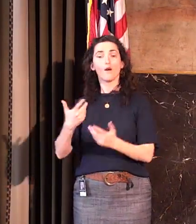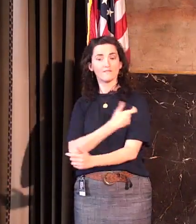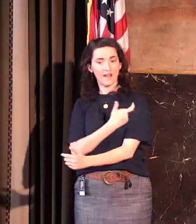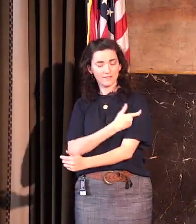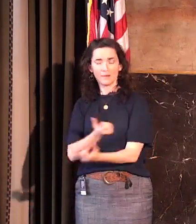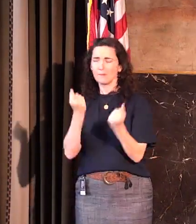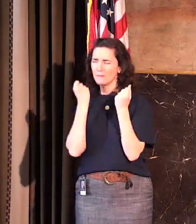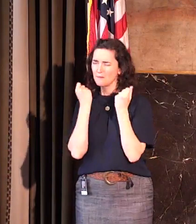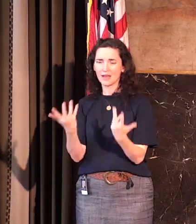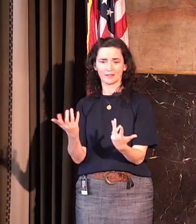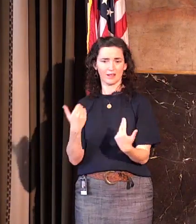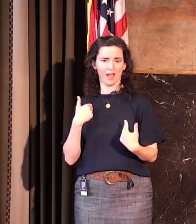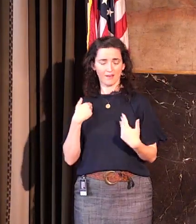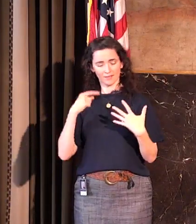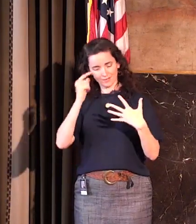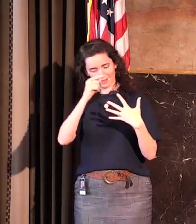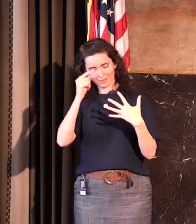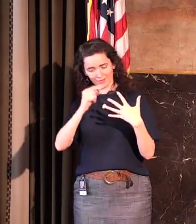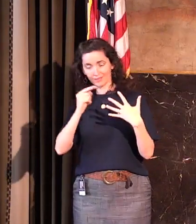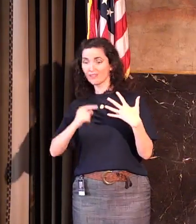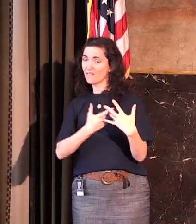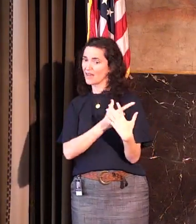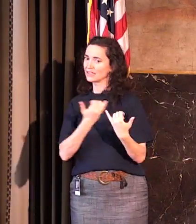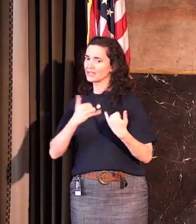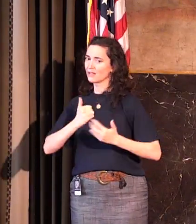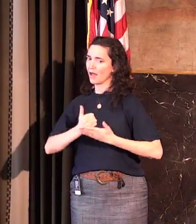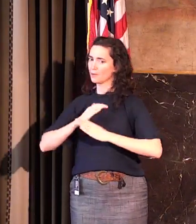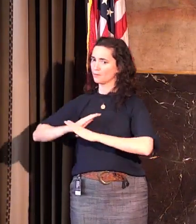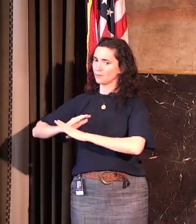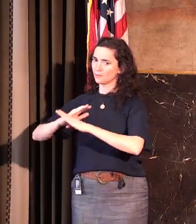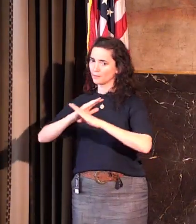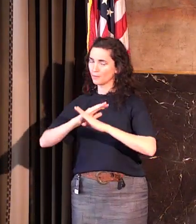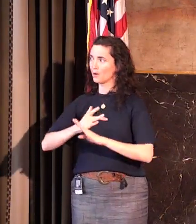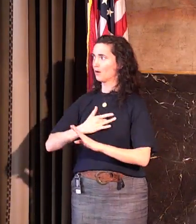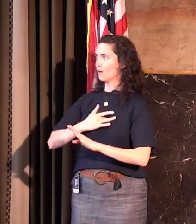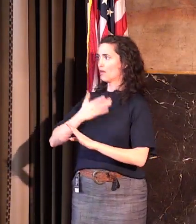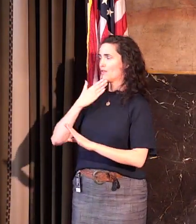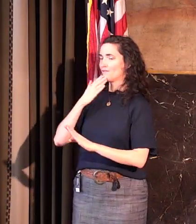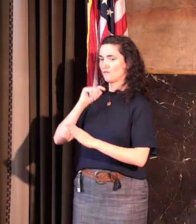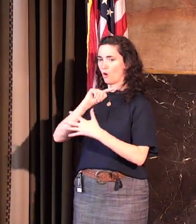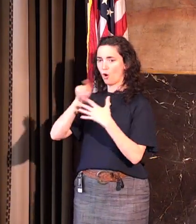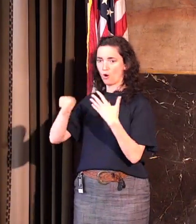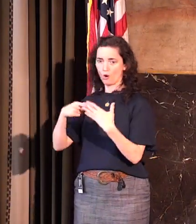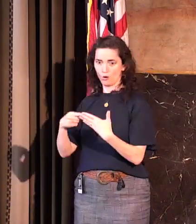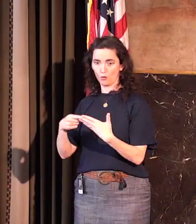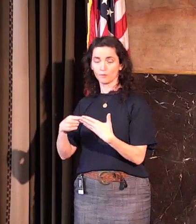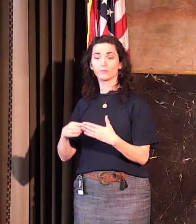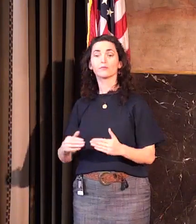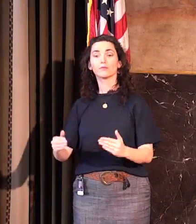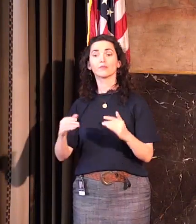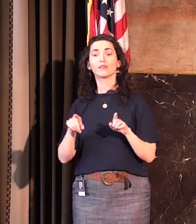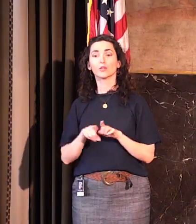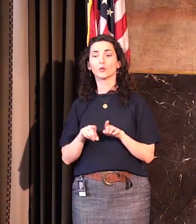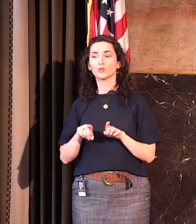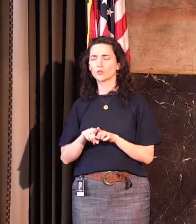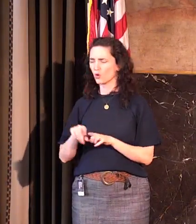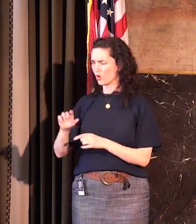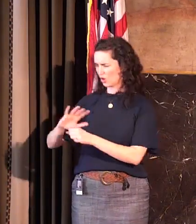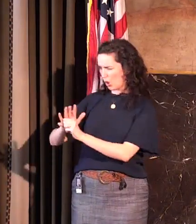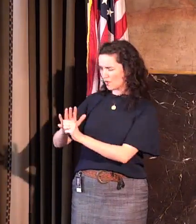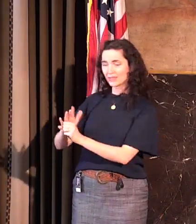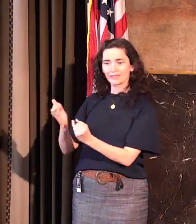that still remain efficacious against Omicron. I'm thankful for all of those. I'm thankful for the better understanding of the virus